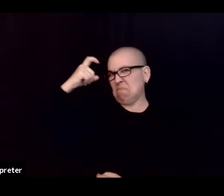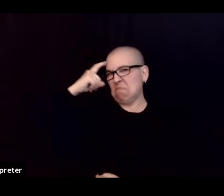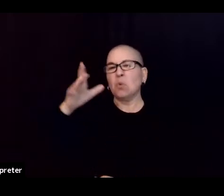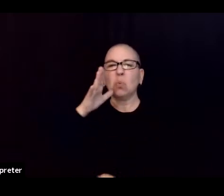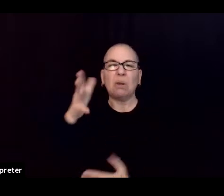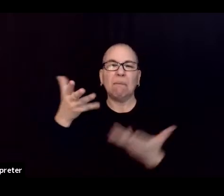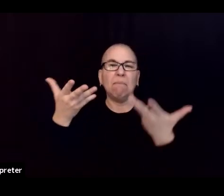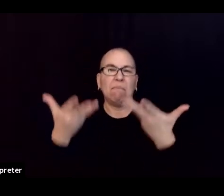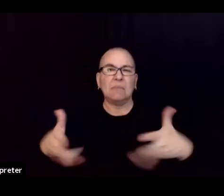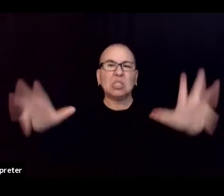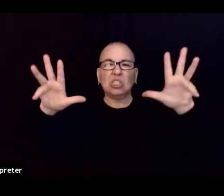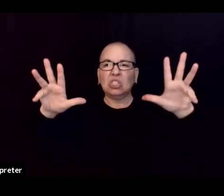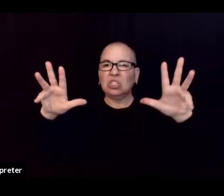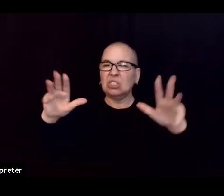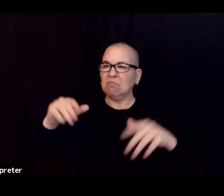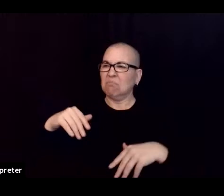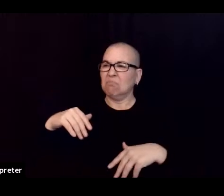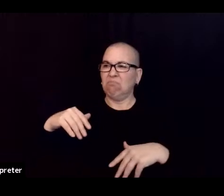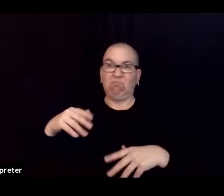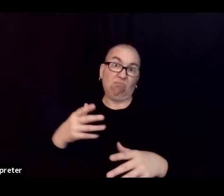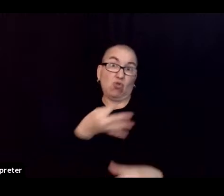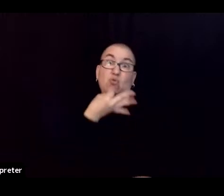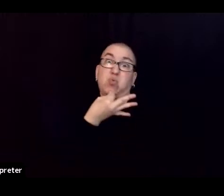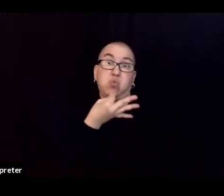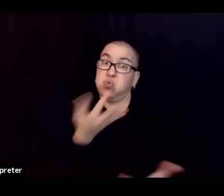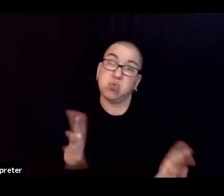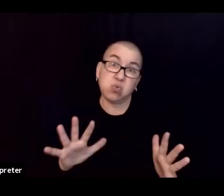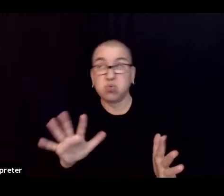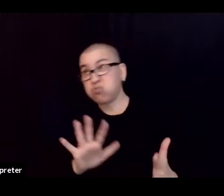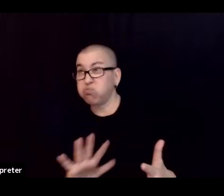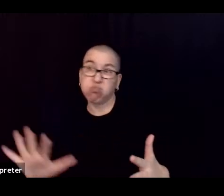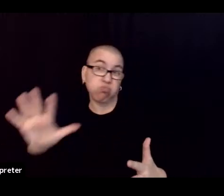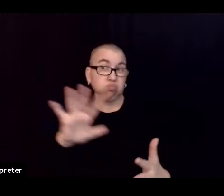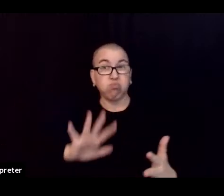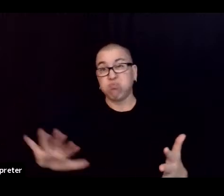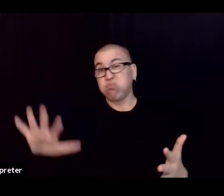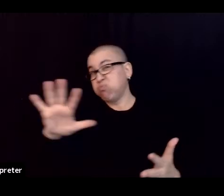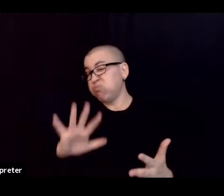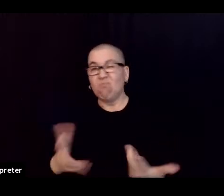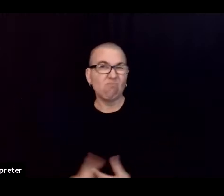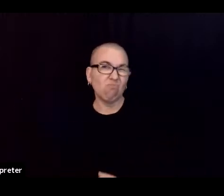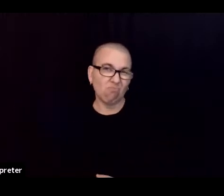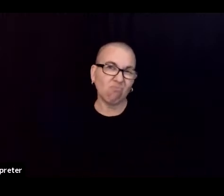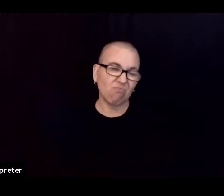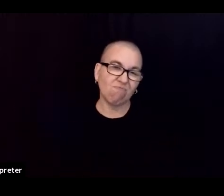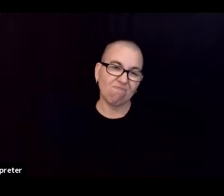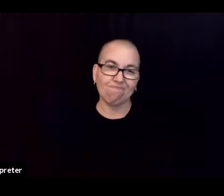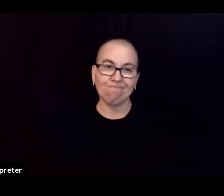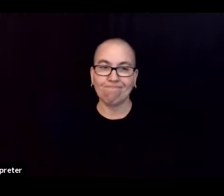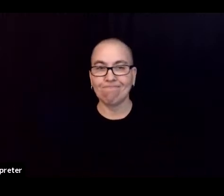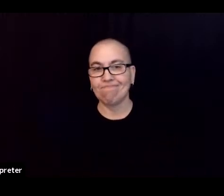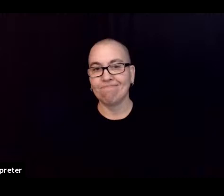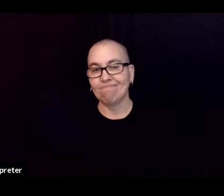we also start working on the food processing sector at the same time.